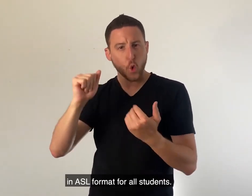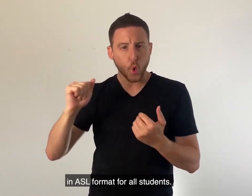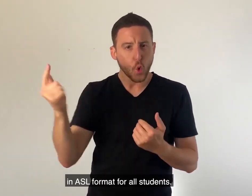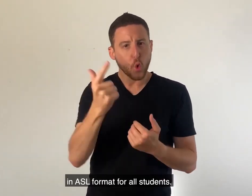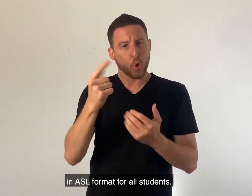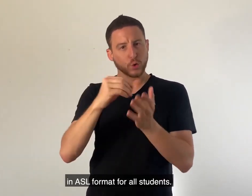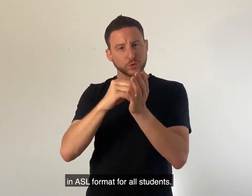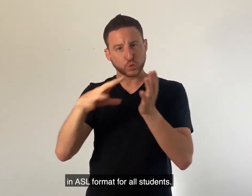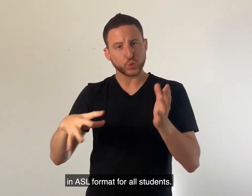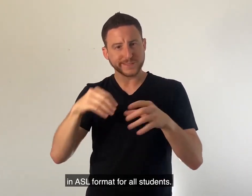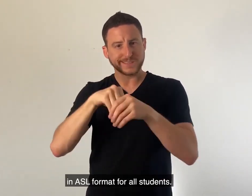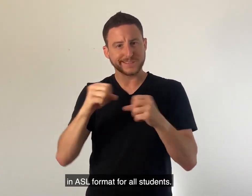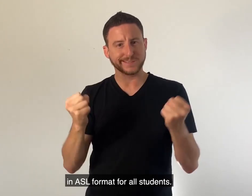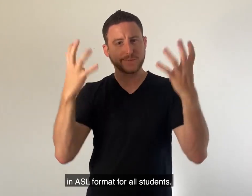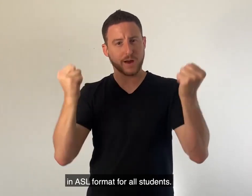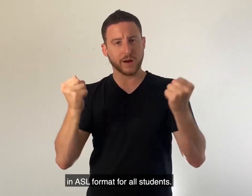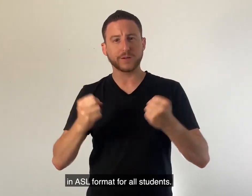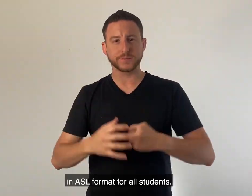for all students.